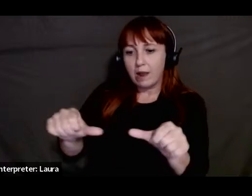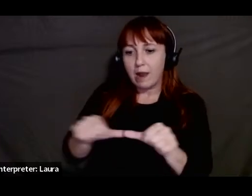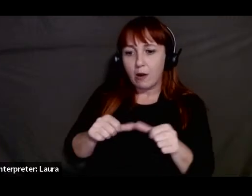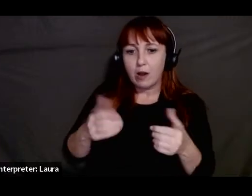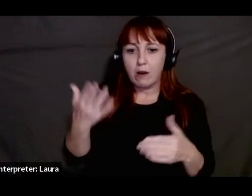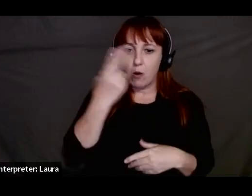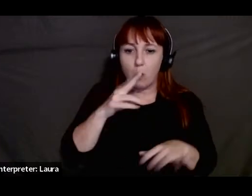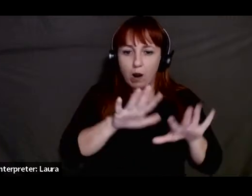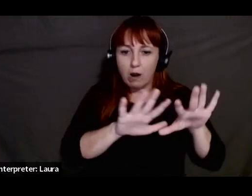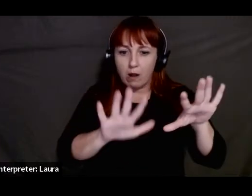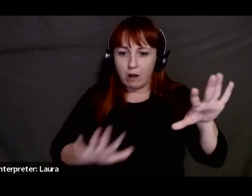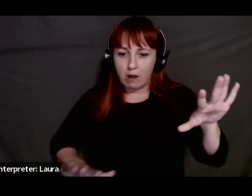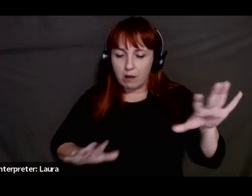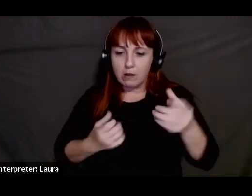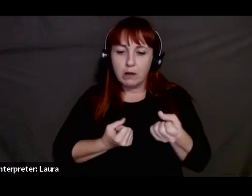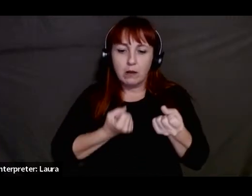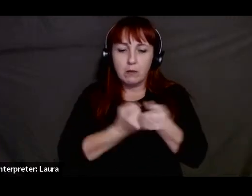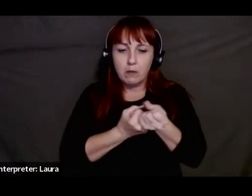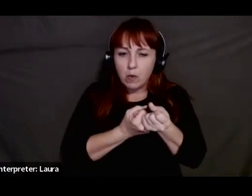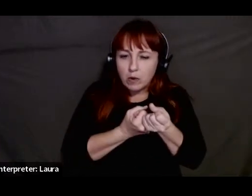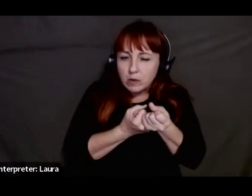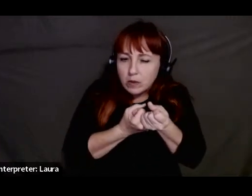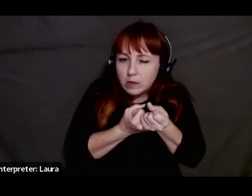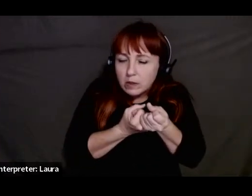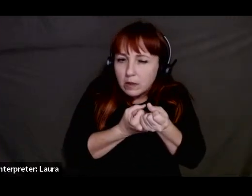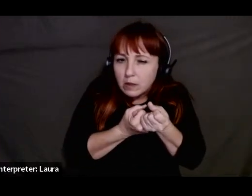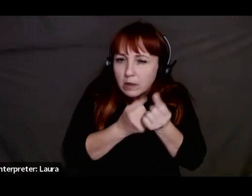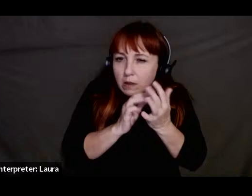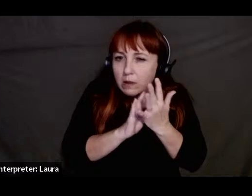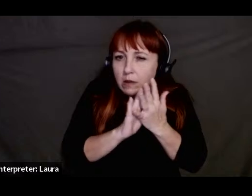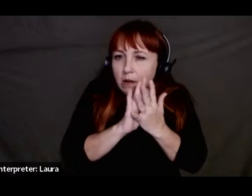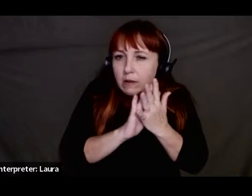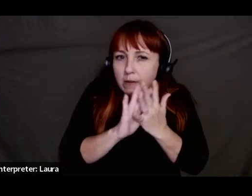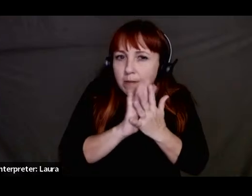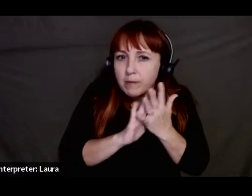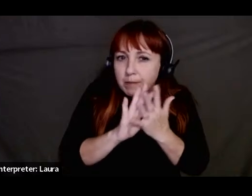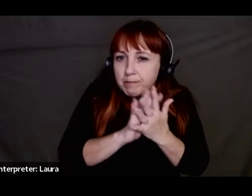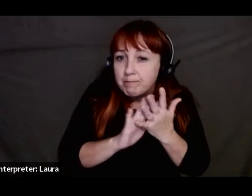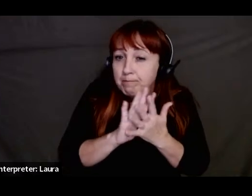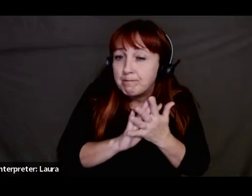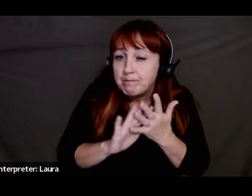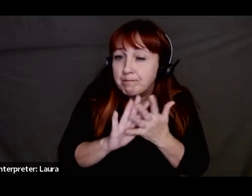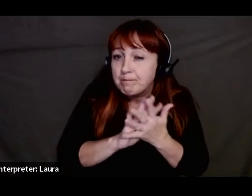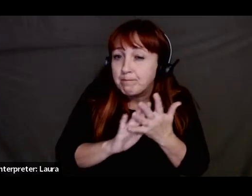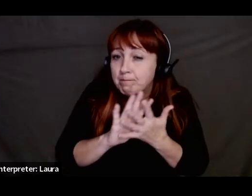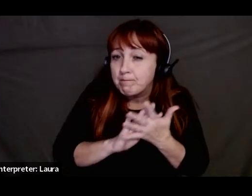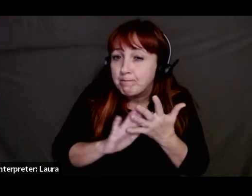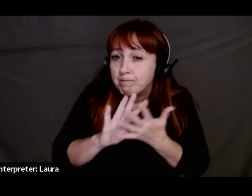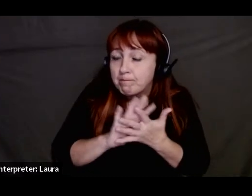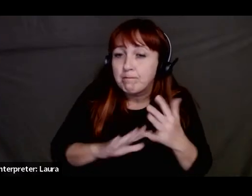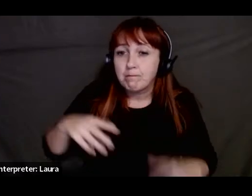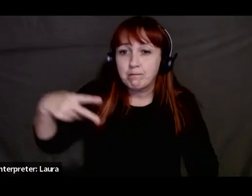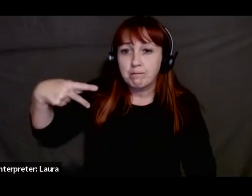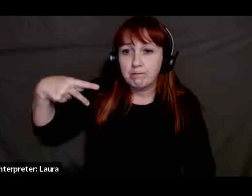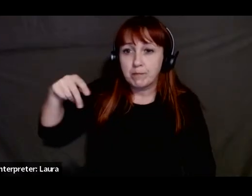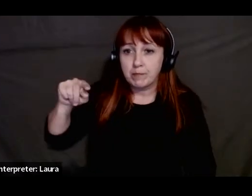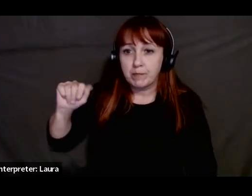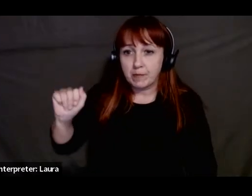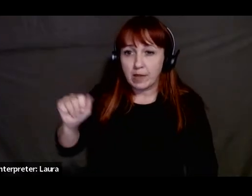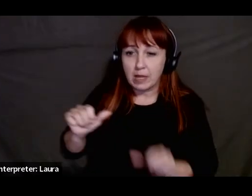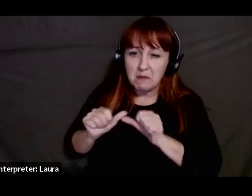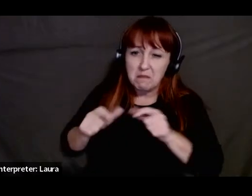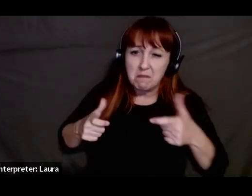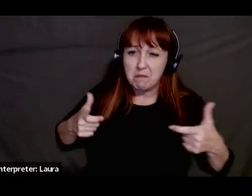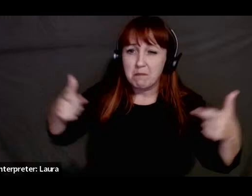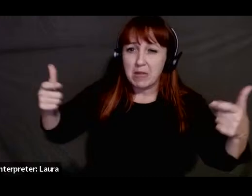Hawaii that supports larger unit collective live fire and maneuver training. PTA is the largest contiguous live